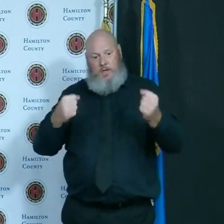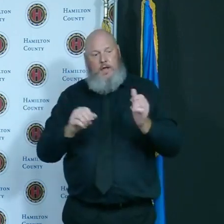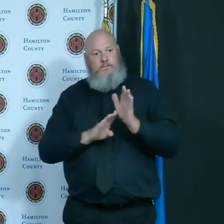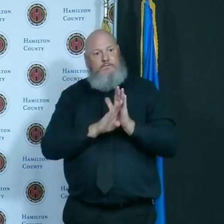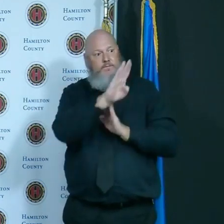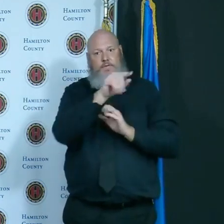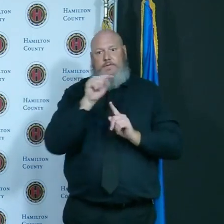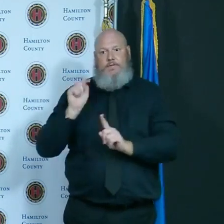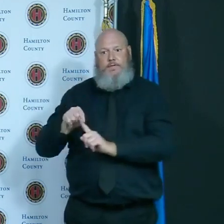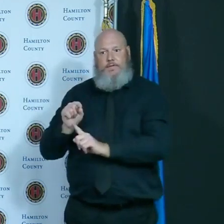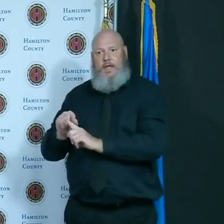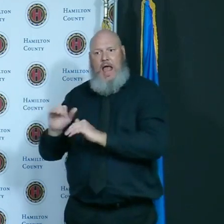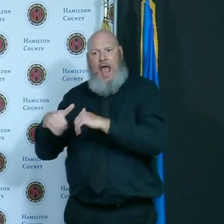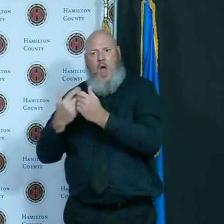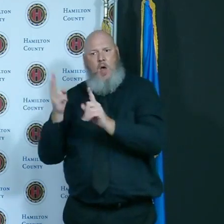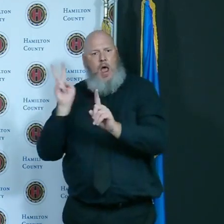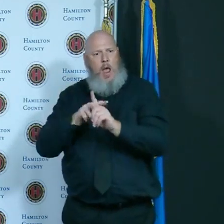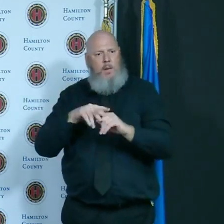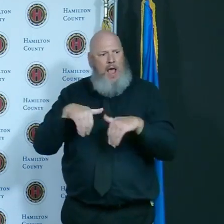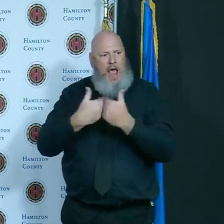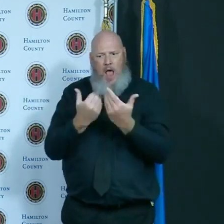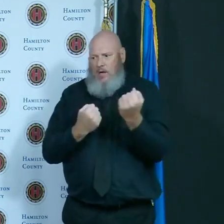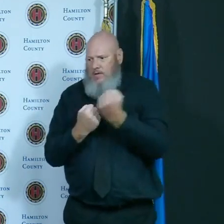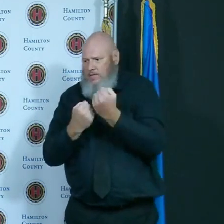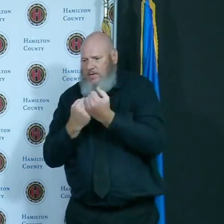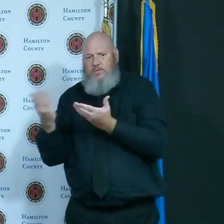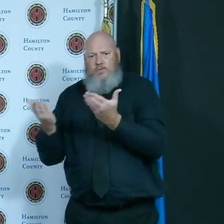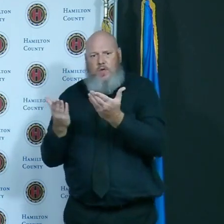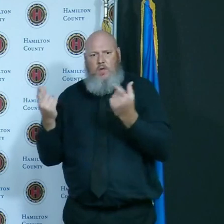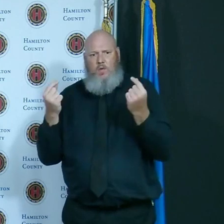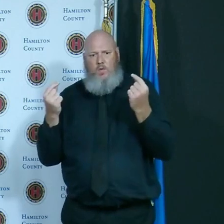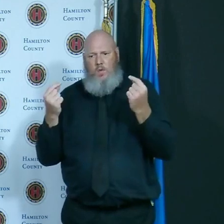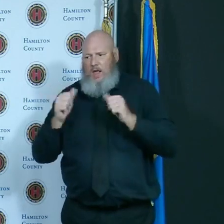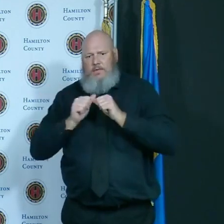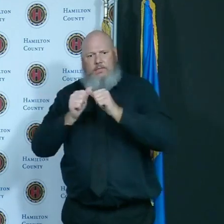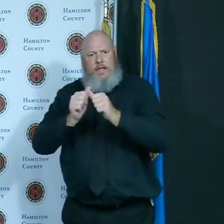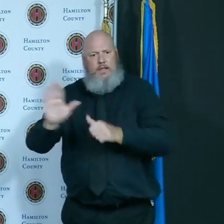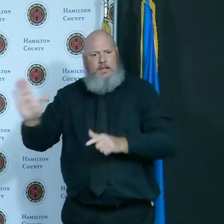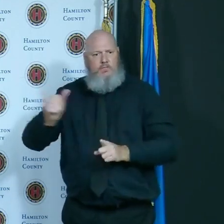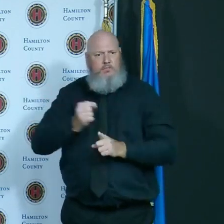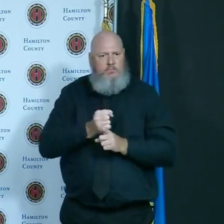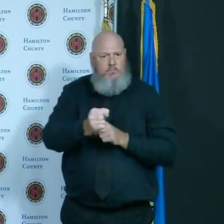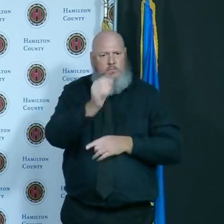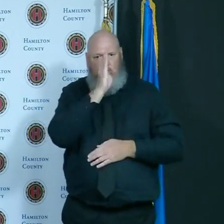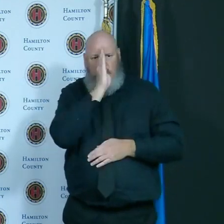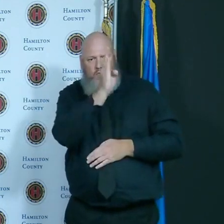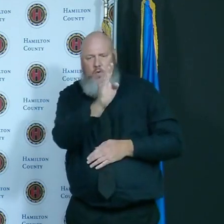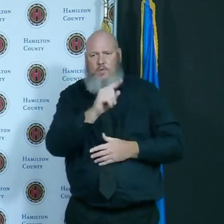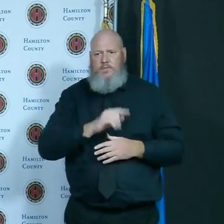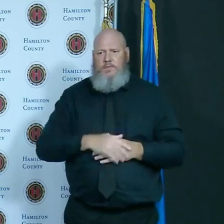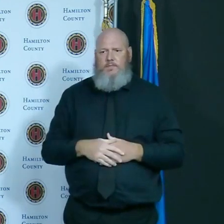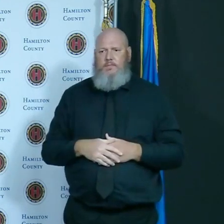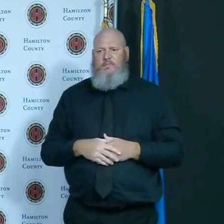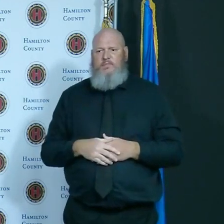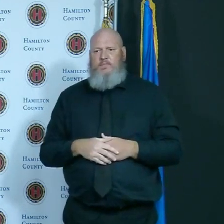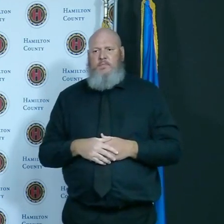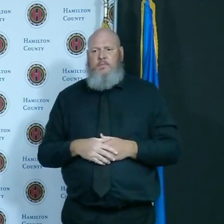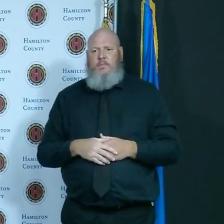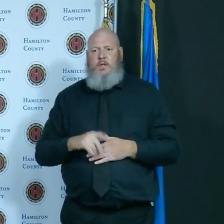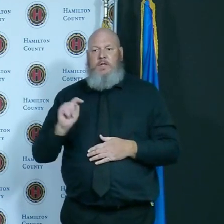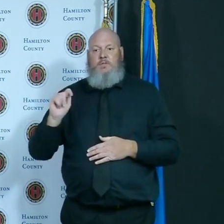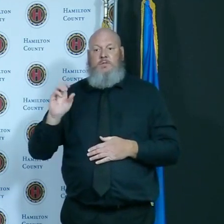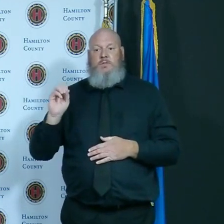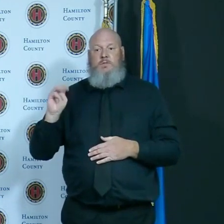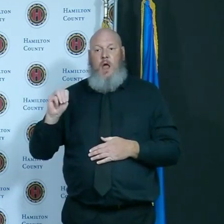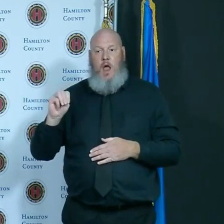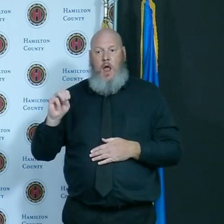recovery. There have been some challenges there, and so we're going to hear from Tom Sinan and Tom Fallon. There's also this interesting piece when it comes